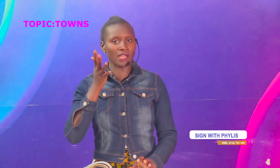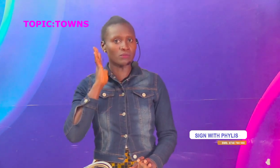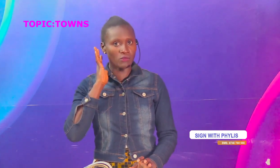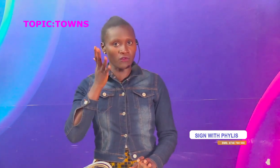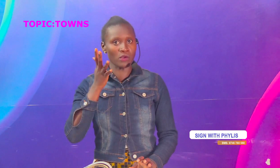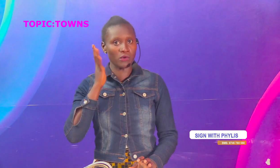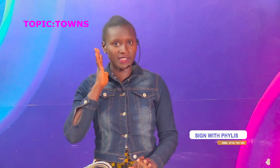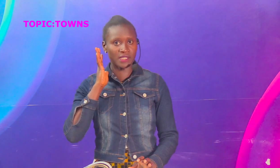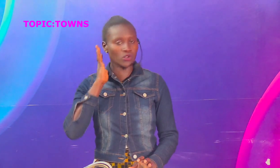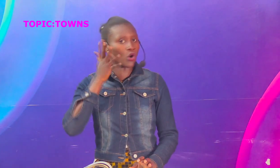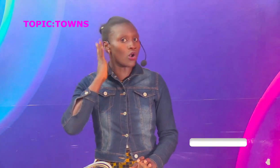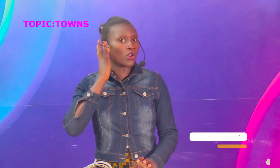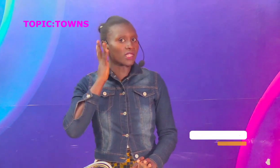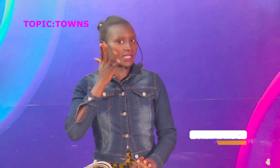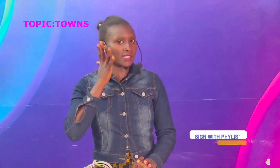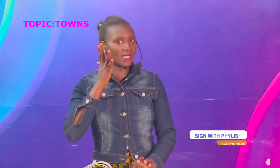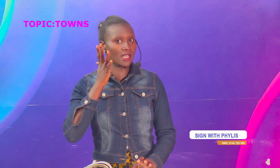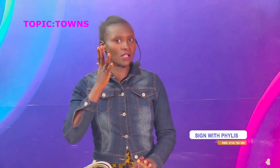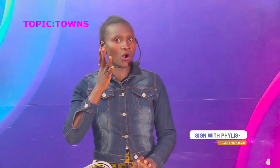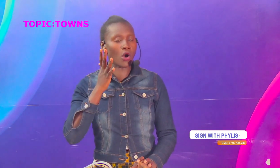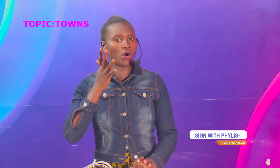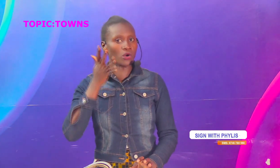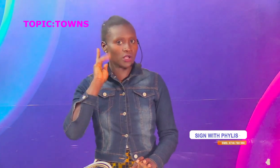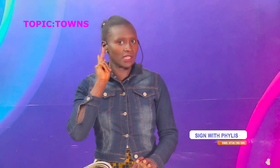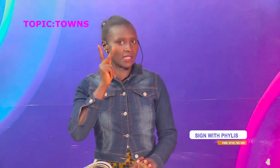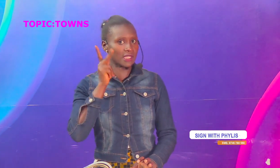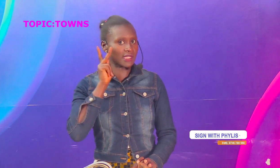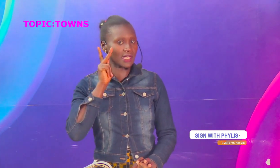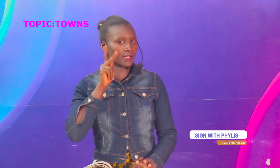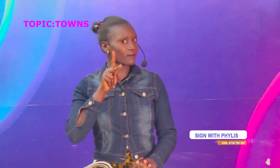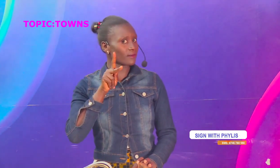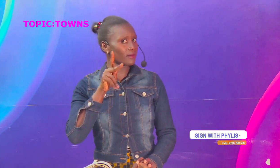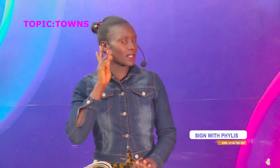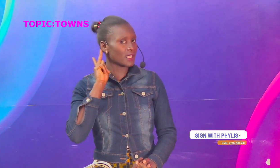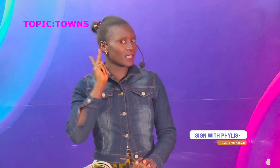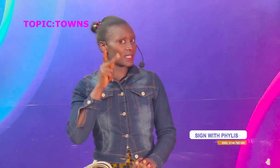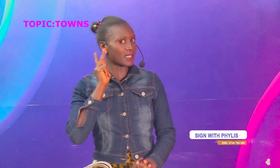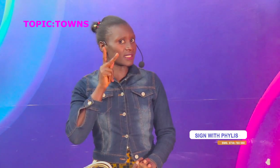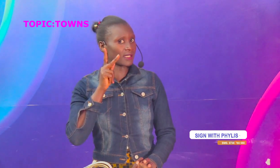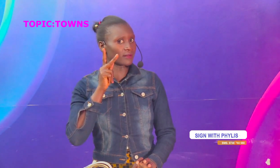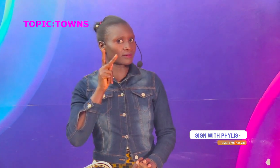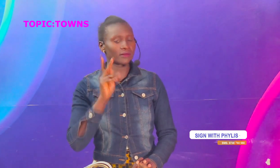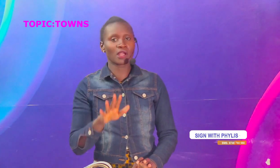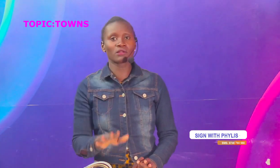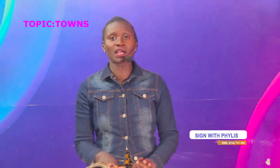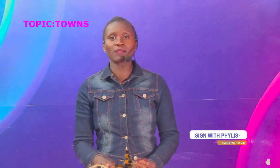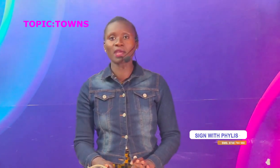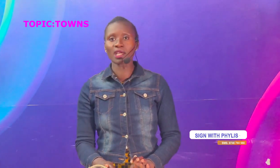moving both sides. So Kisii or Kisii, Kisii. You can make a